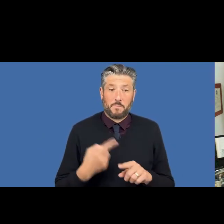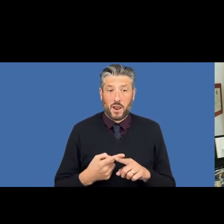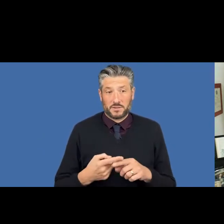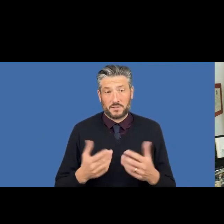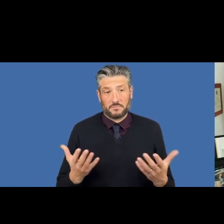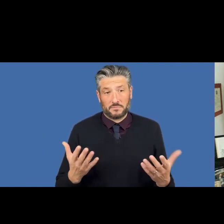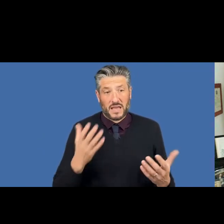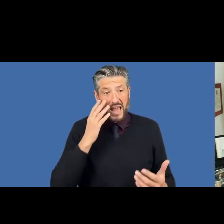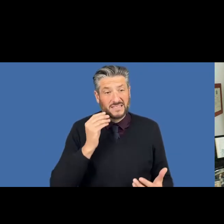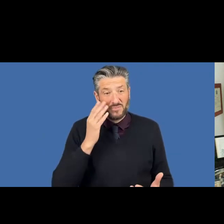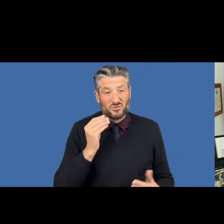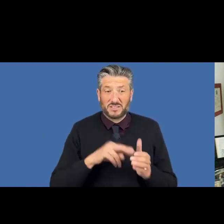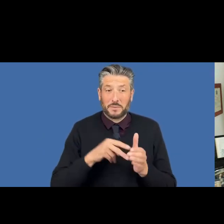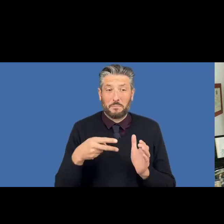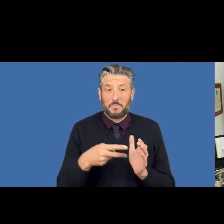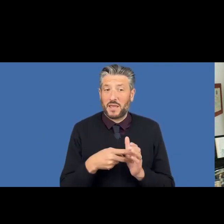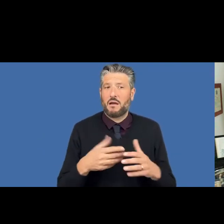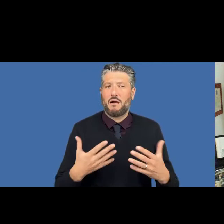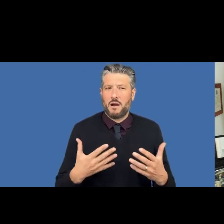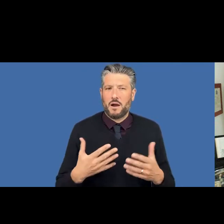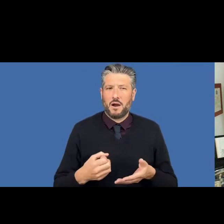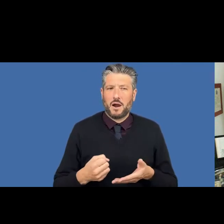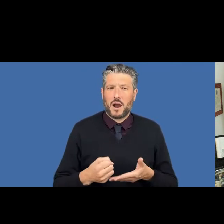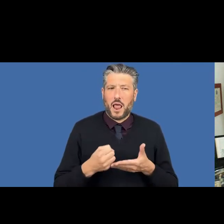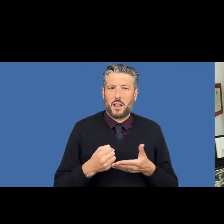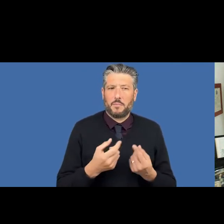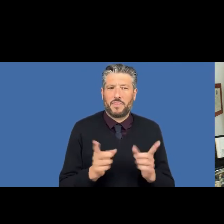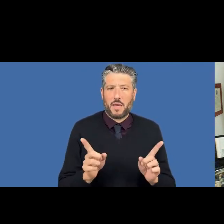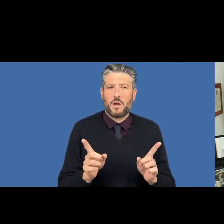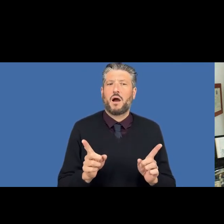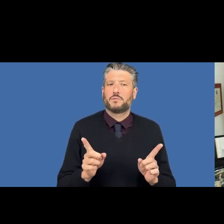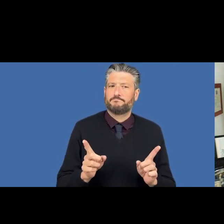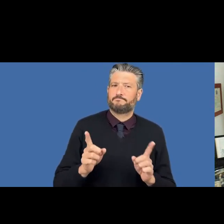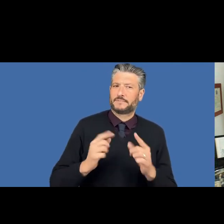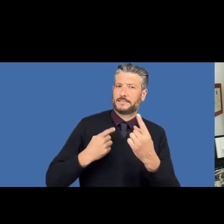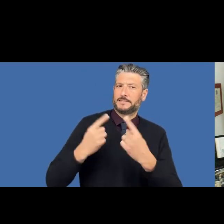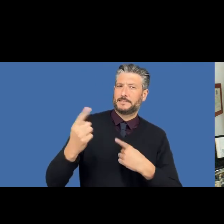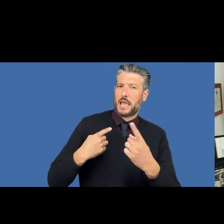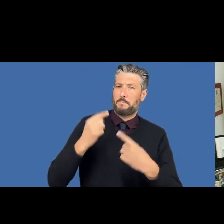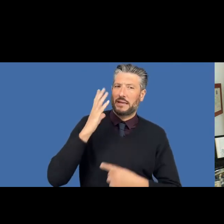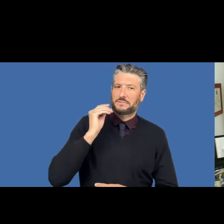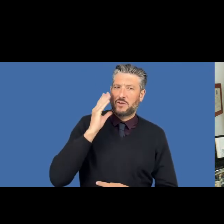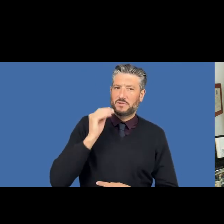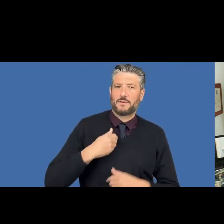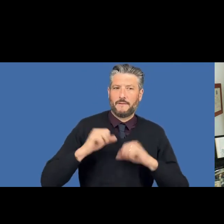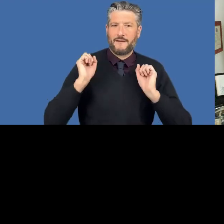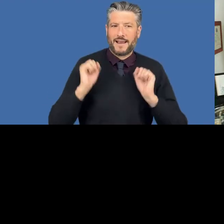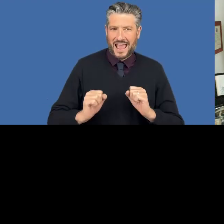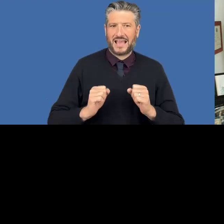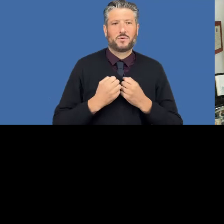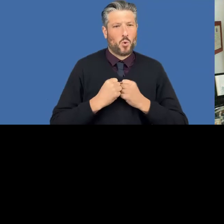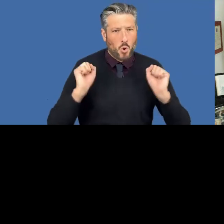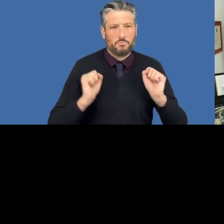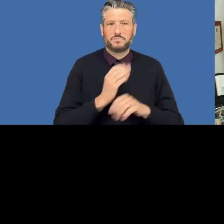think, people feel safer to come and have these open conversations and start talking about disability. That can